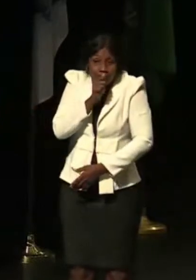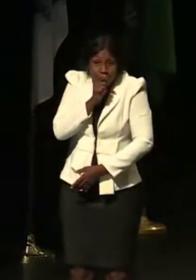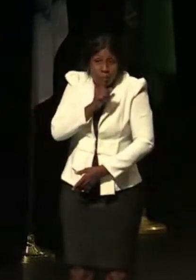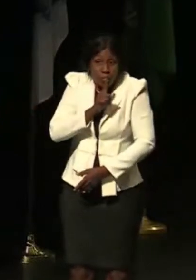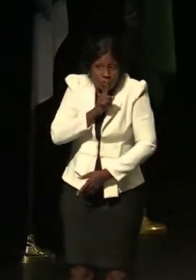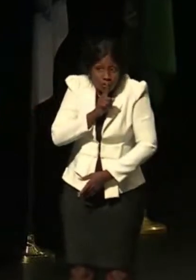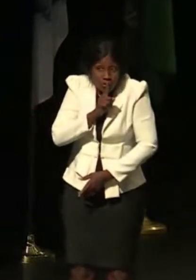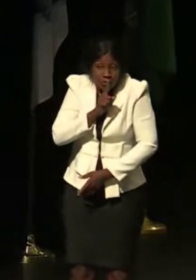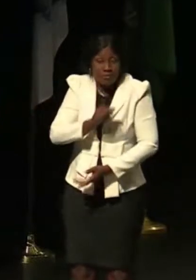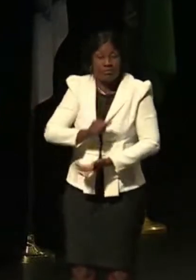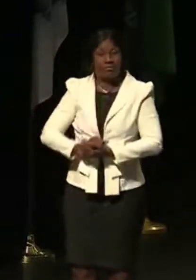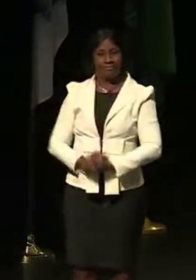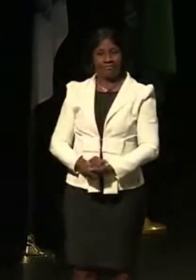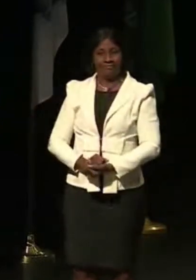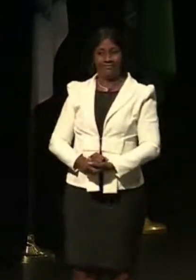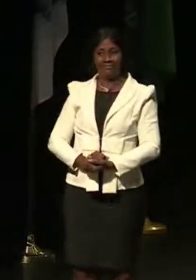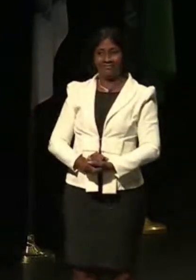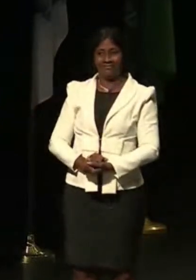the